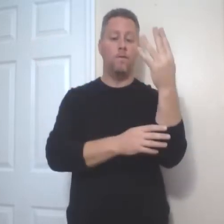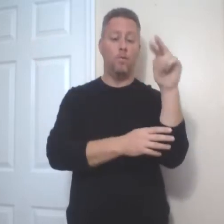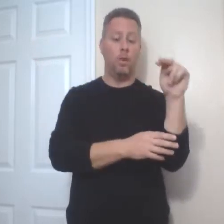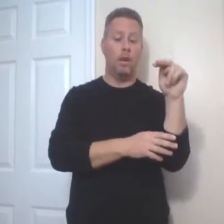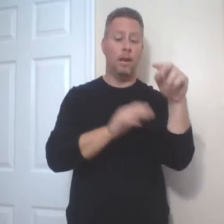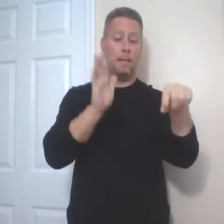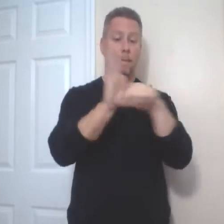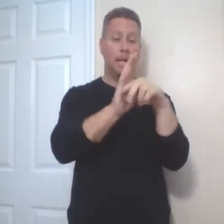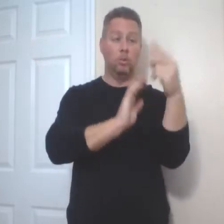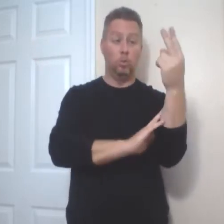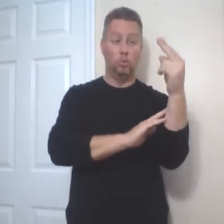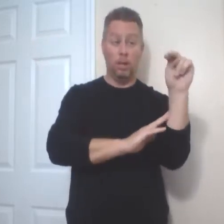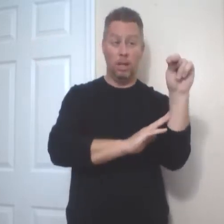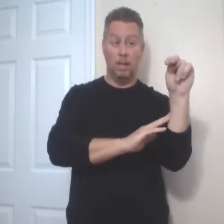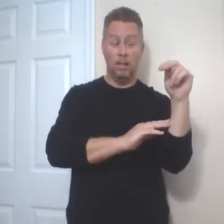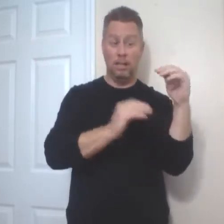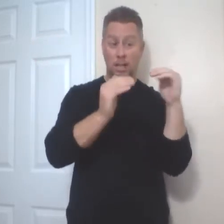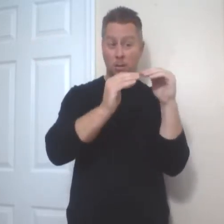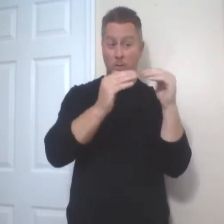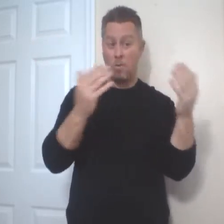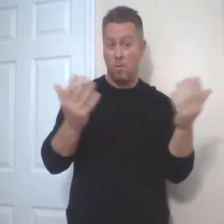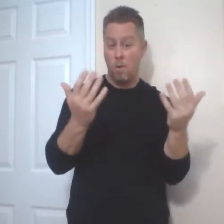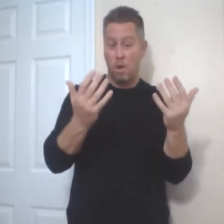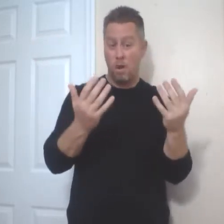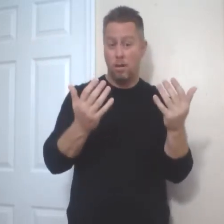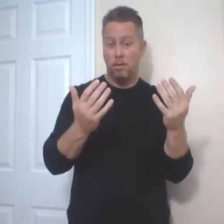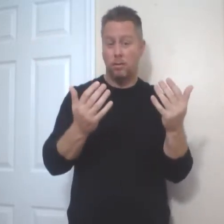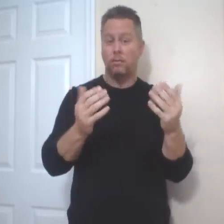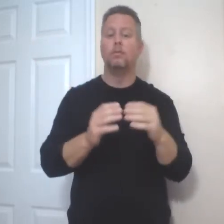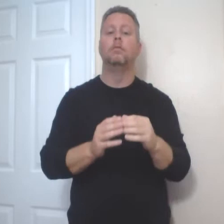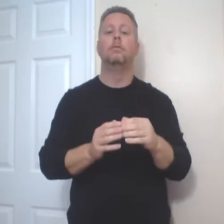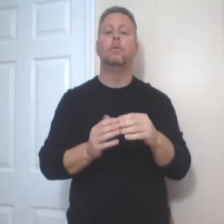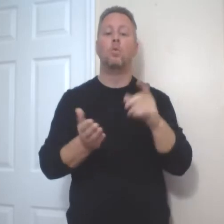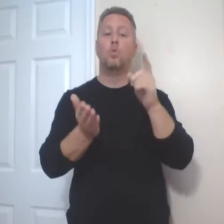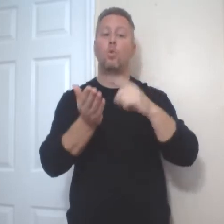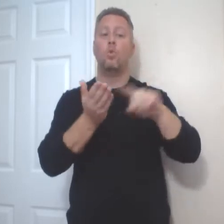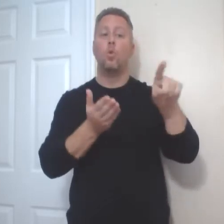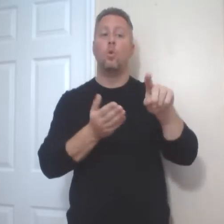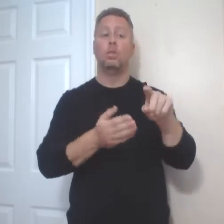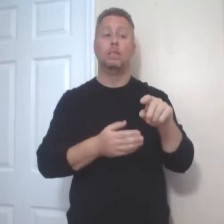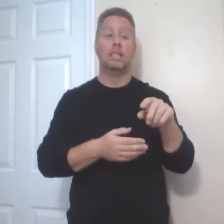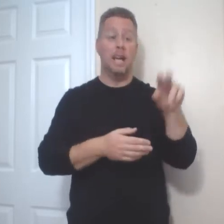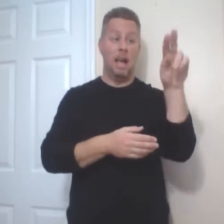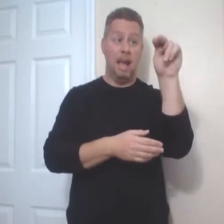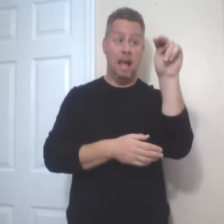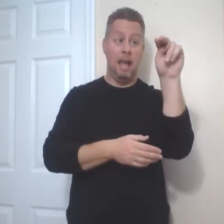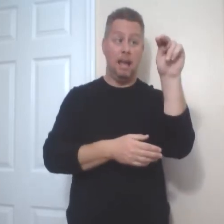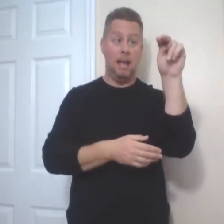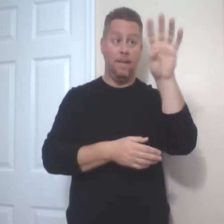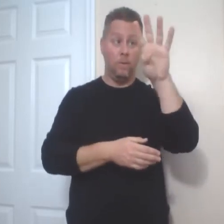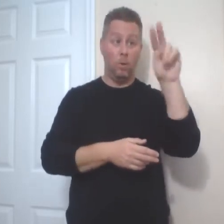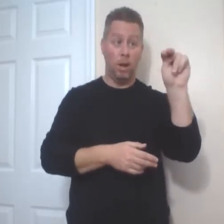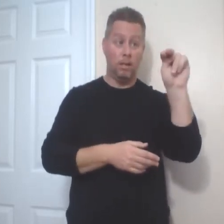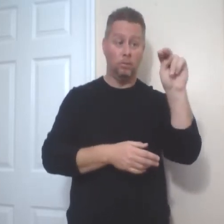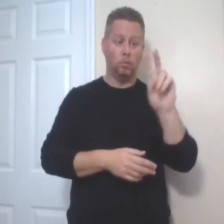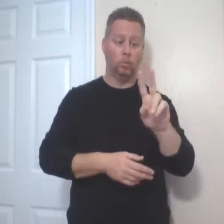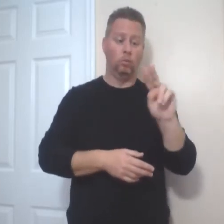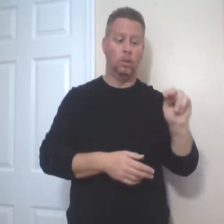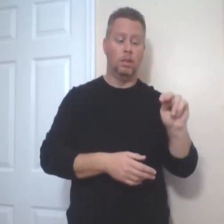minus 2n. Now notice that I can only subtract 2n from another end. Here I'm collecting like terms. So think about it